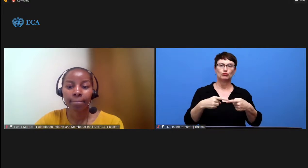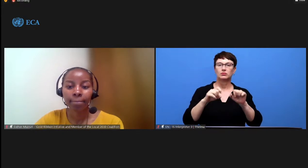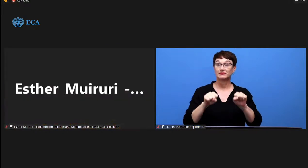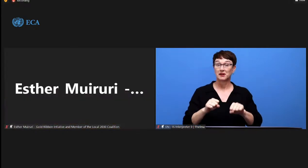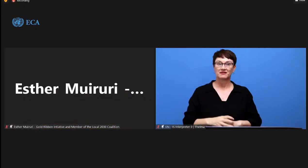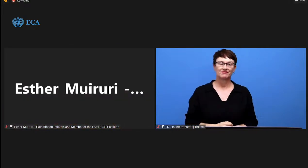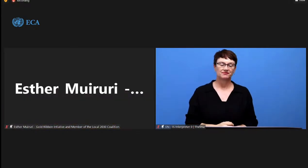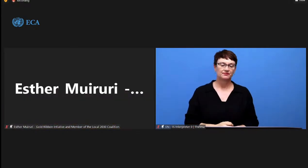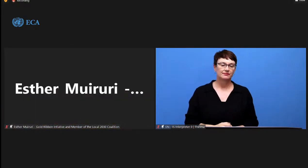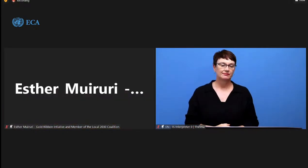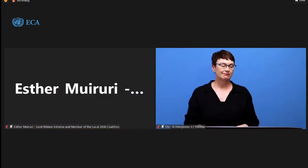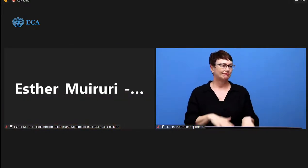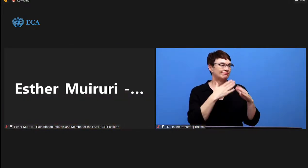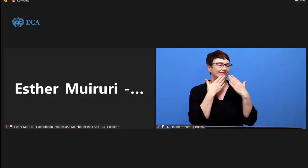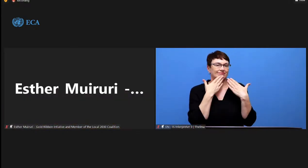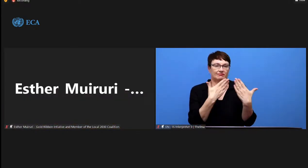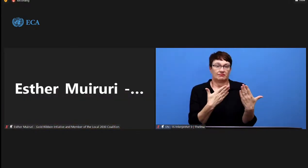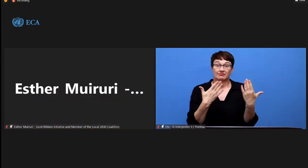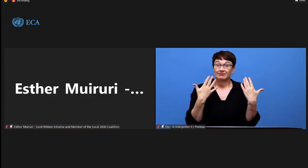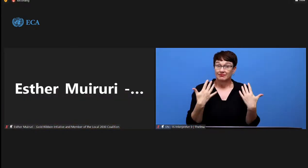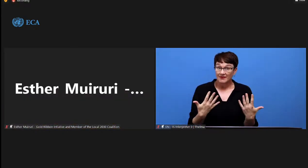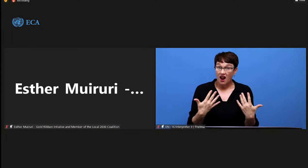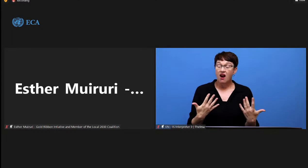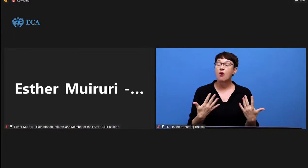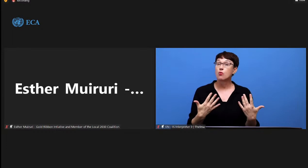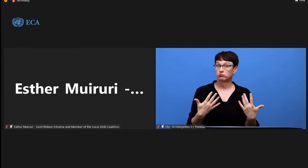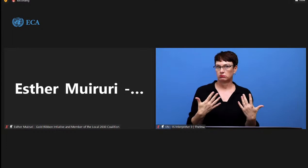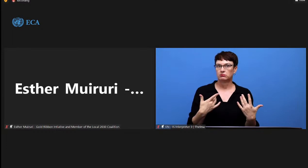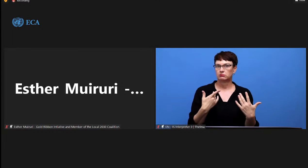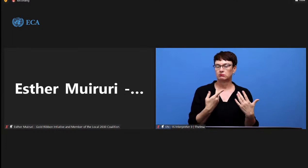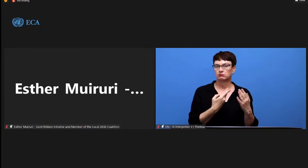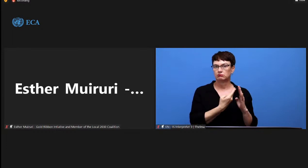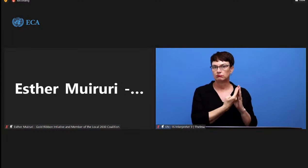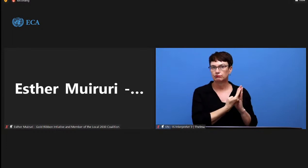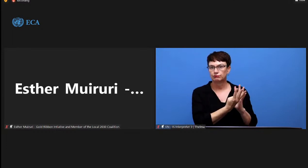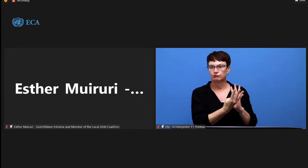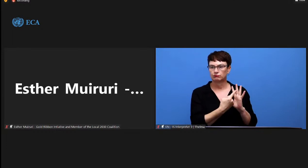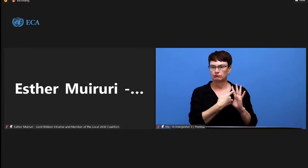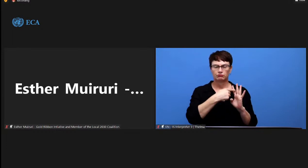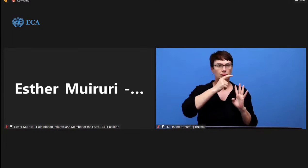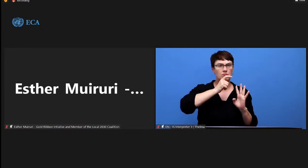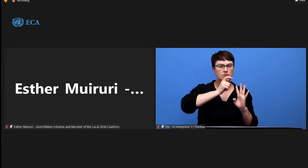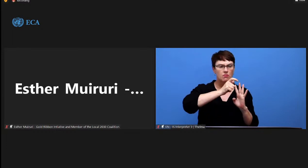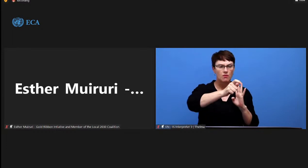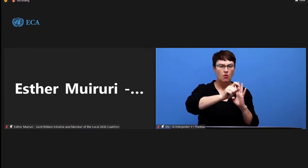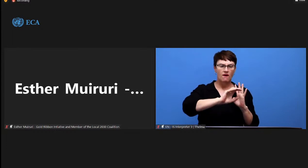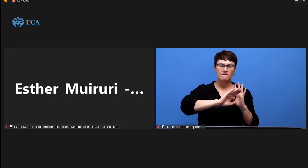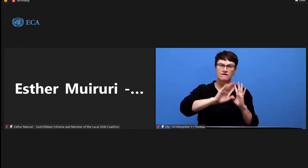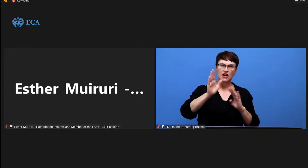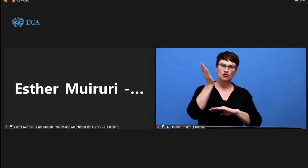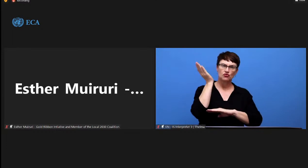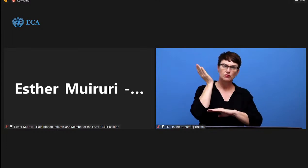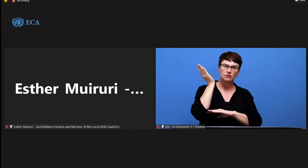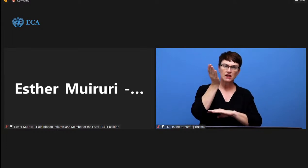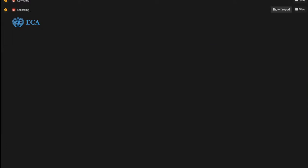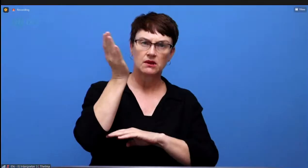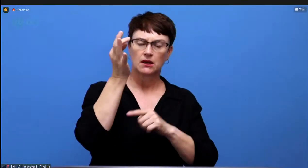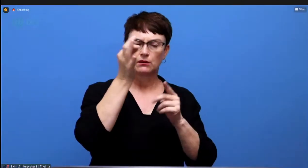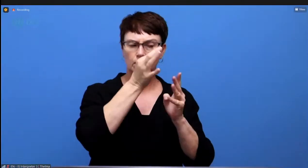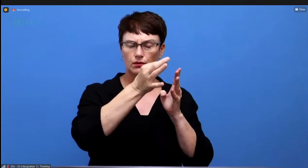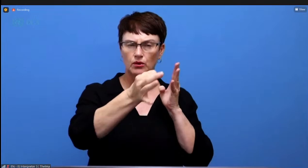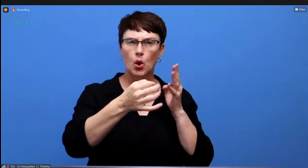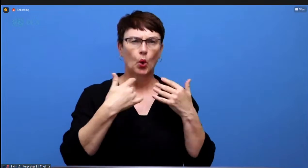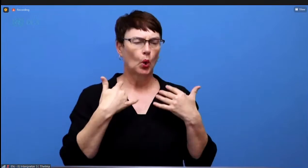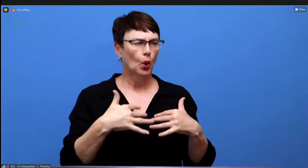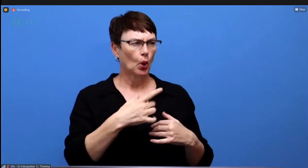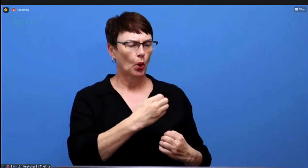we heard a lot from these panel members on the VLR process at the local level. A lot of inspiration, some challenges,